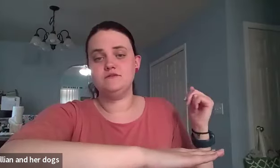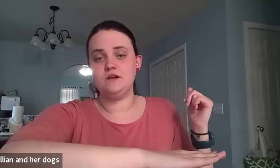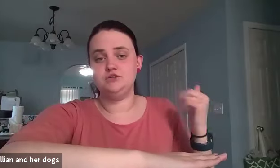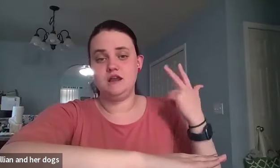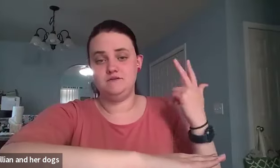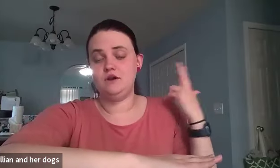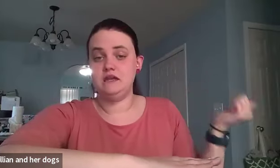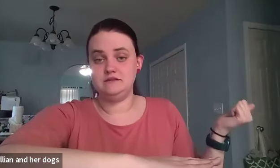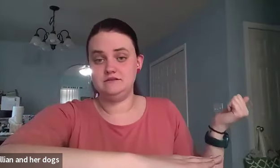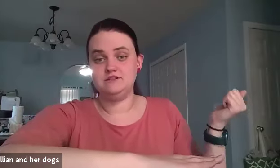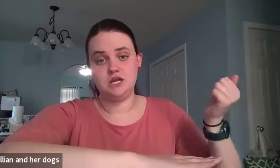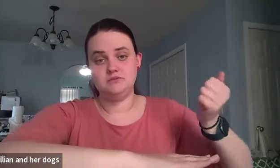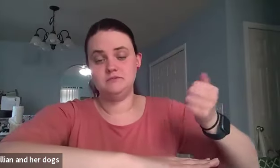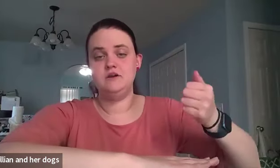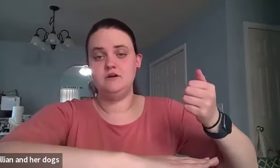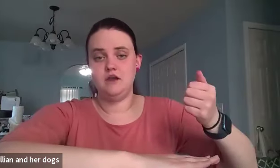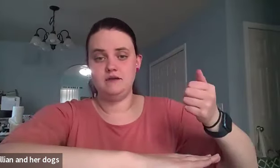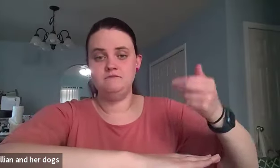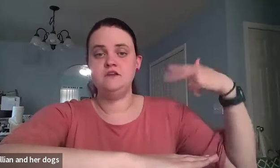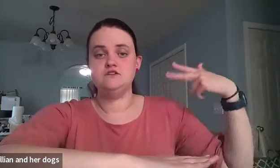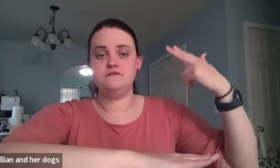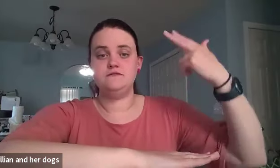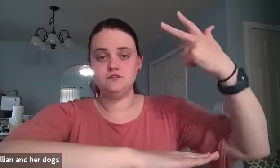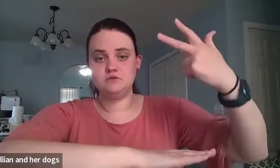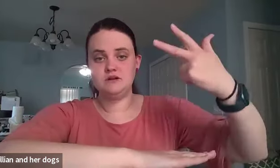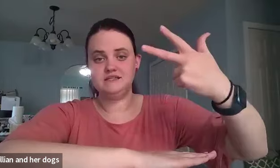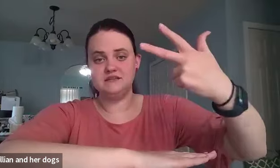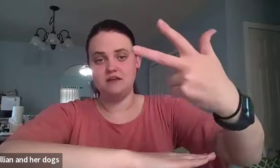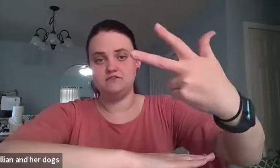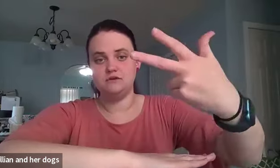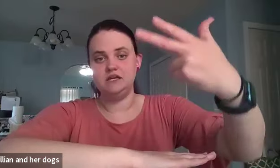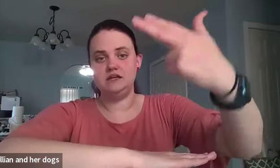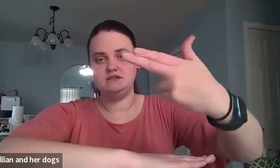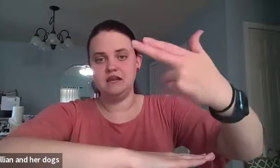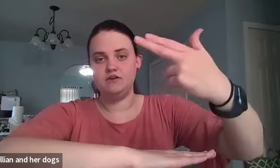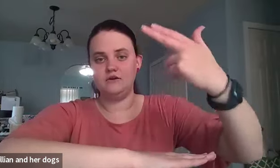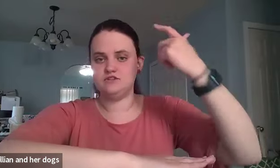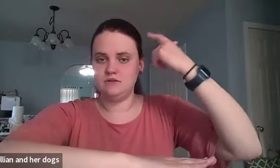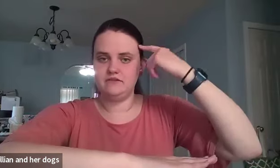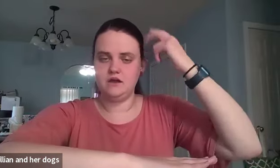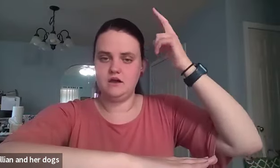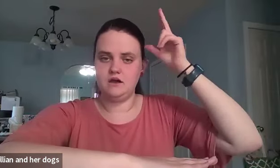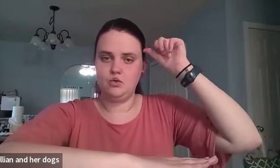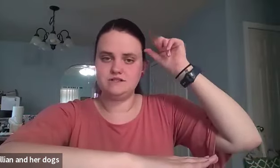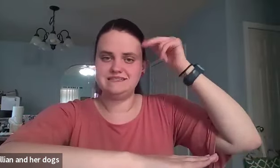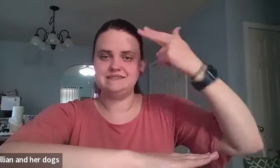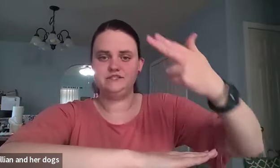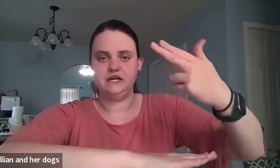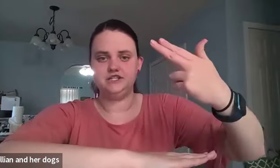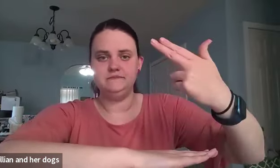different ways you can have your hands shape. Okay. So the first one is in that three together. So like the horse's hand